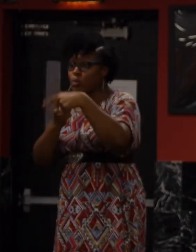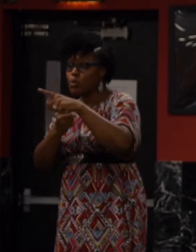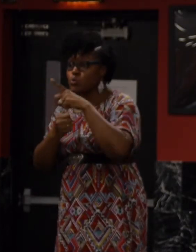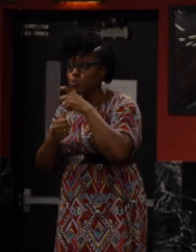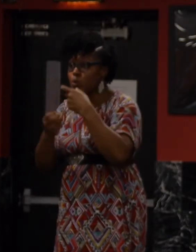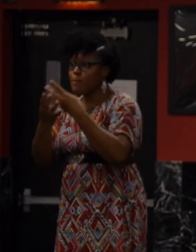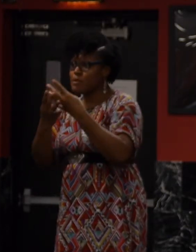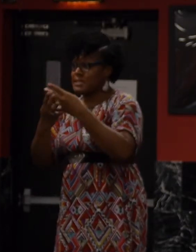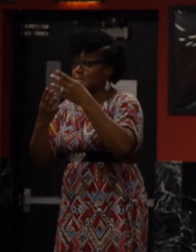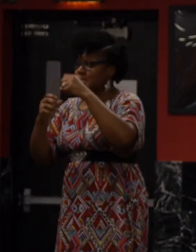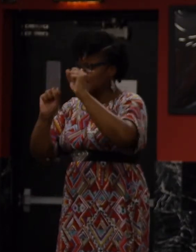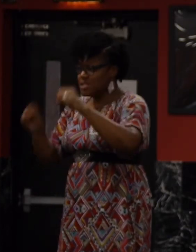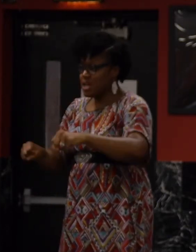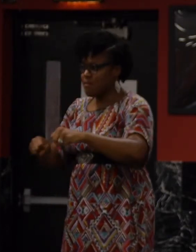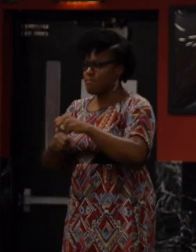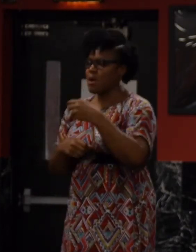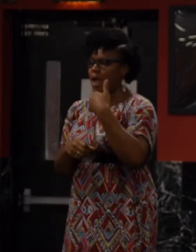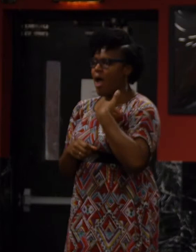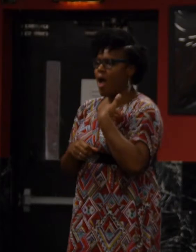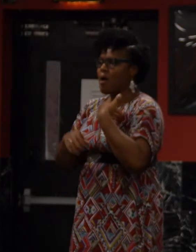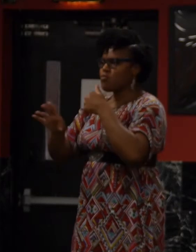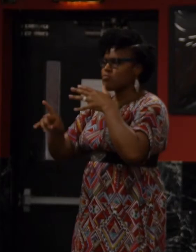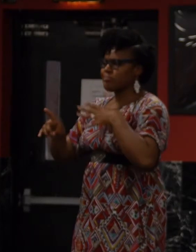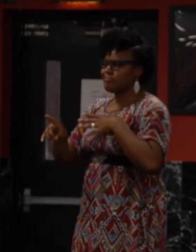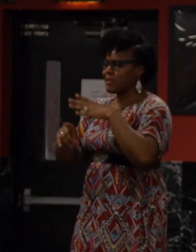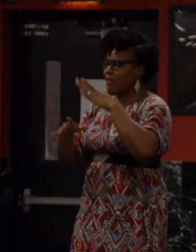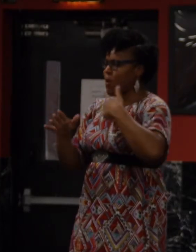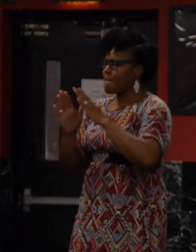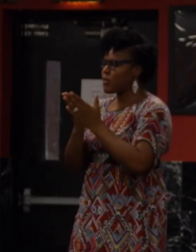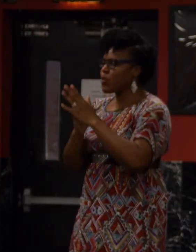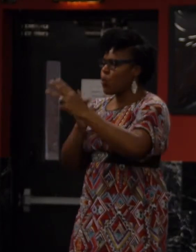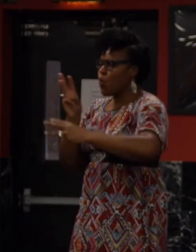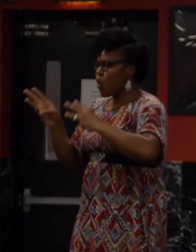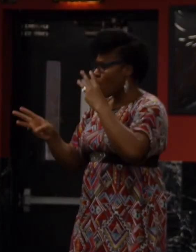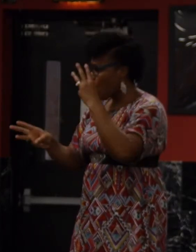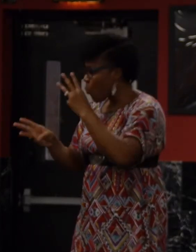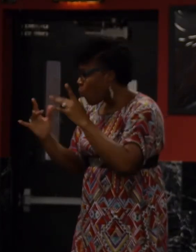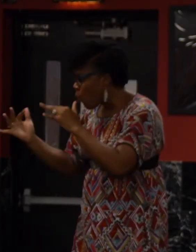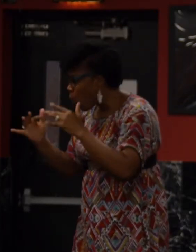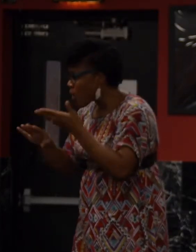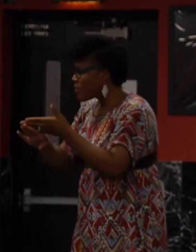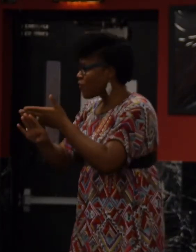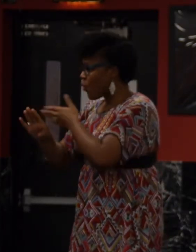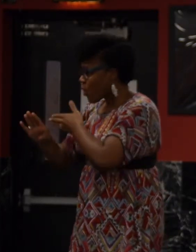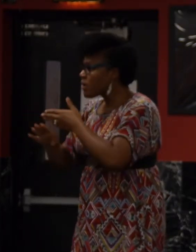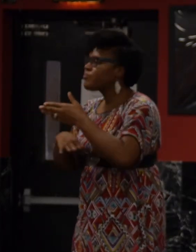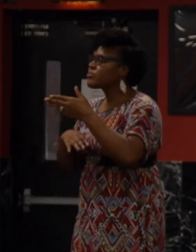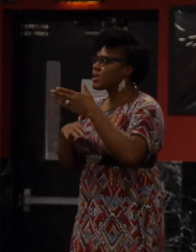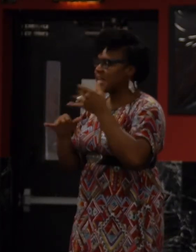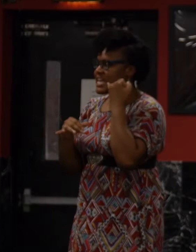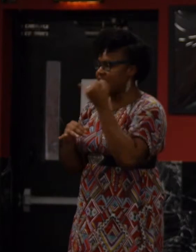Sophia Bakari, who, by the way, wrote a great book called The War Before that I highly recommend if you haven't read it, and it has a lot of great history